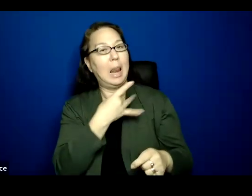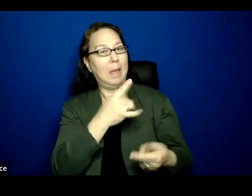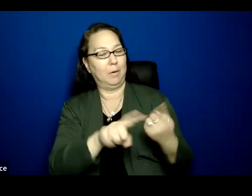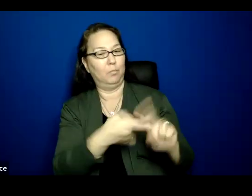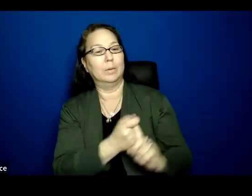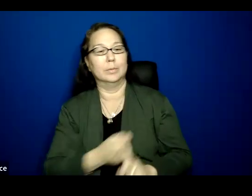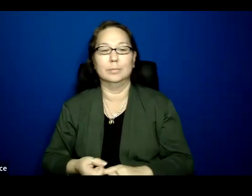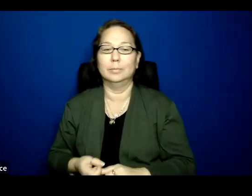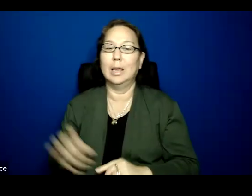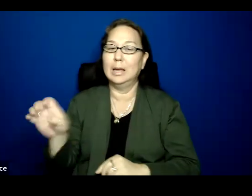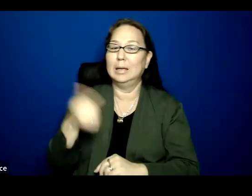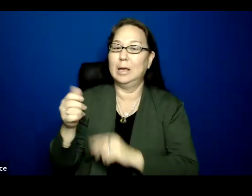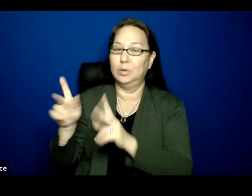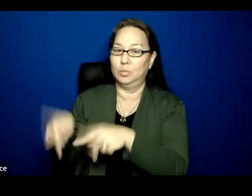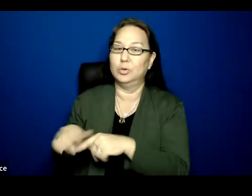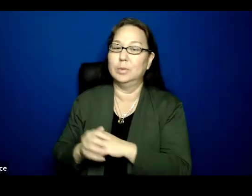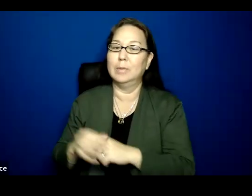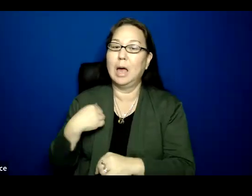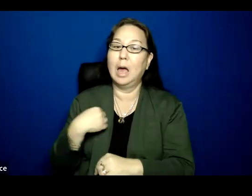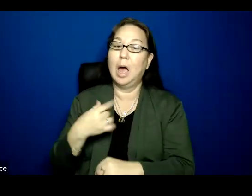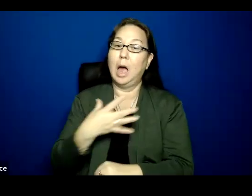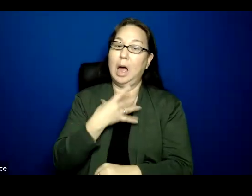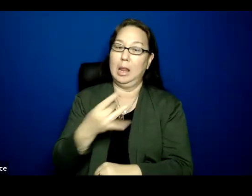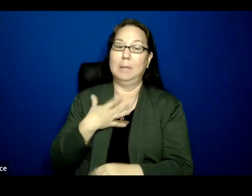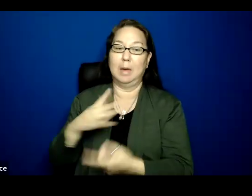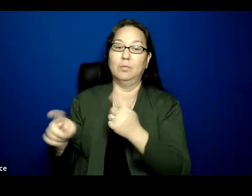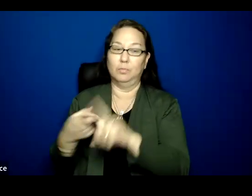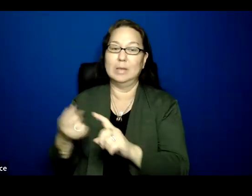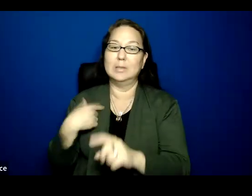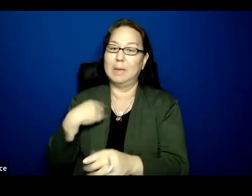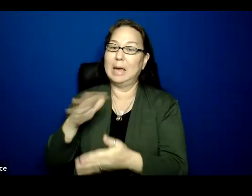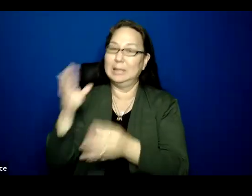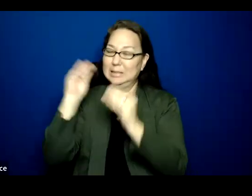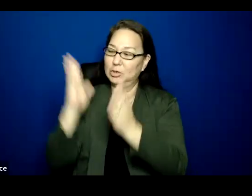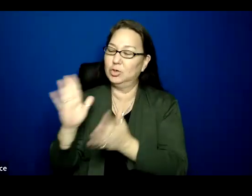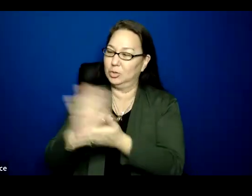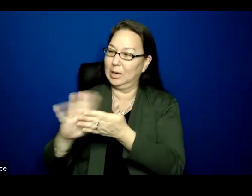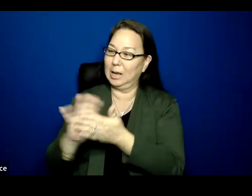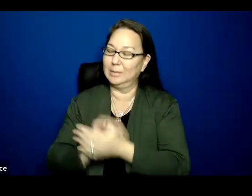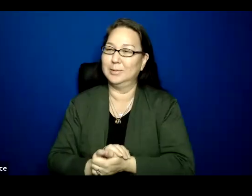my friends. I like my school because my teachers are nice. Thank you. Thank you.